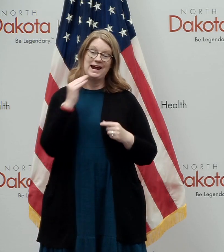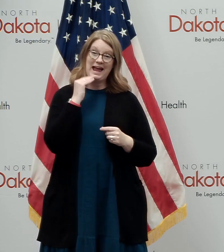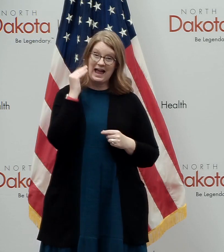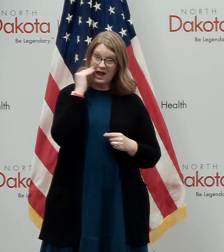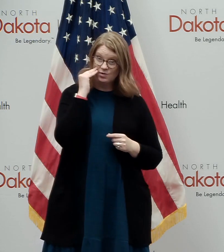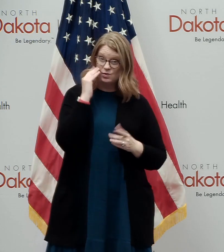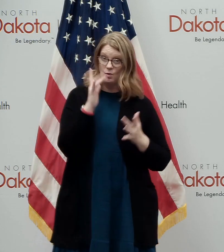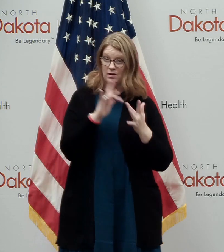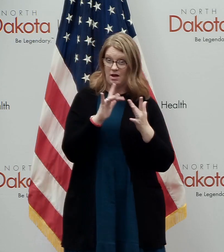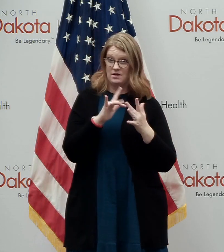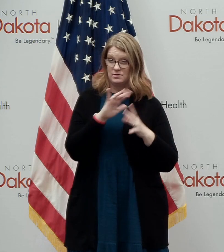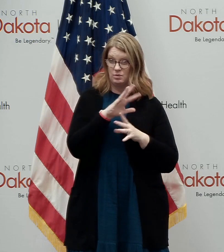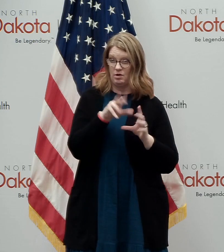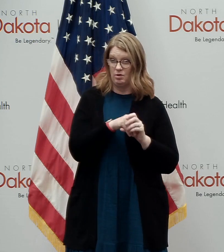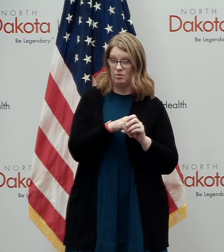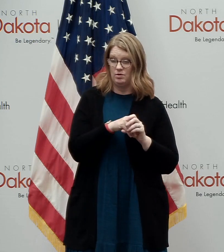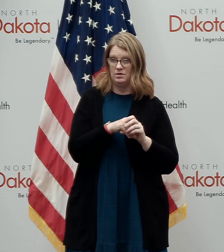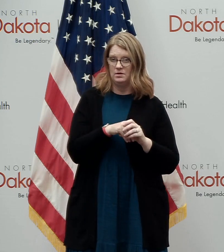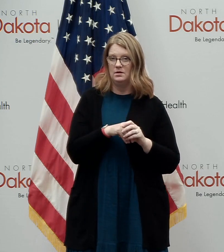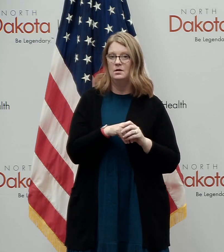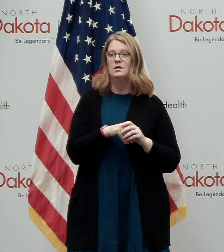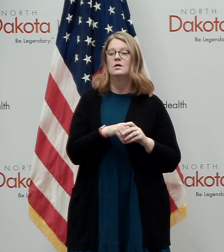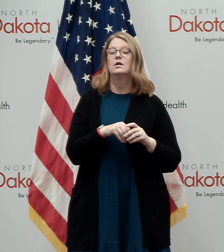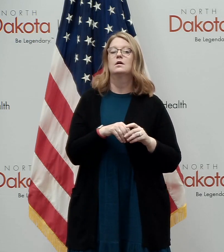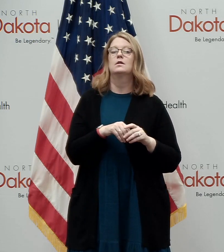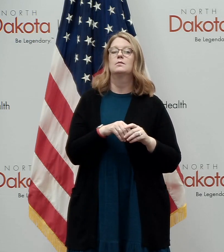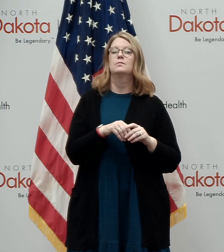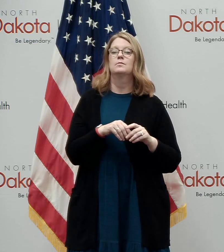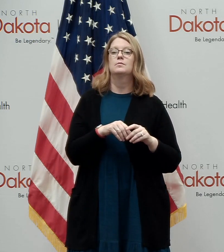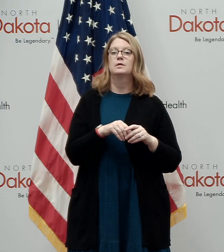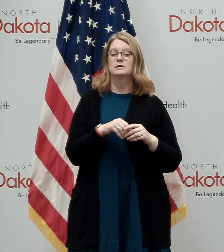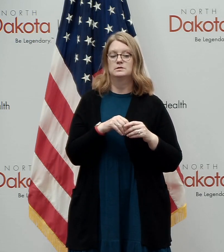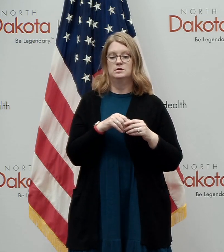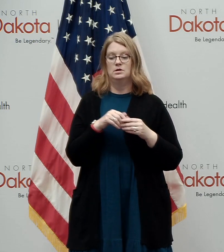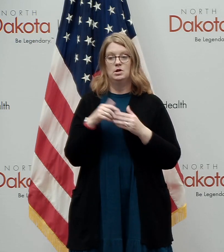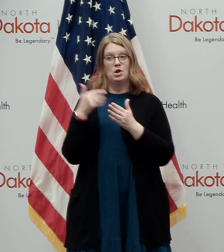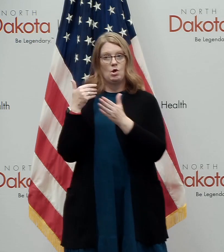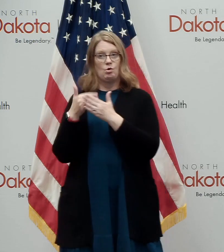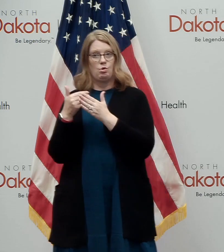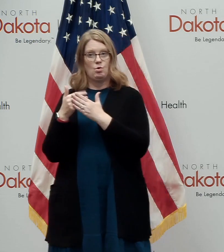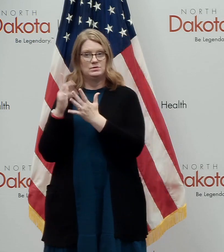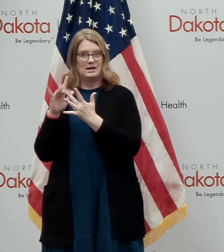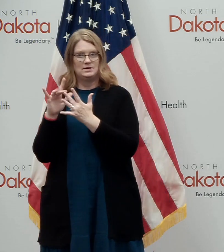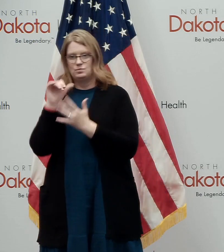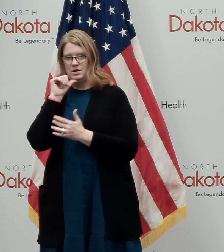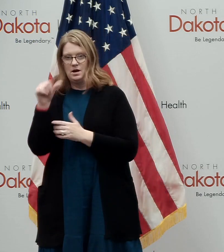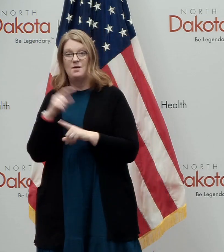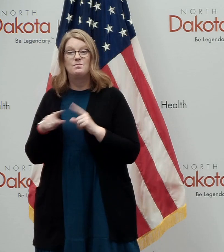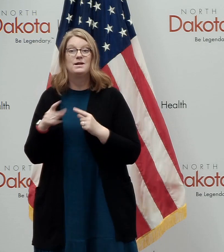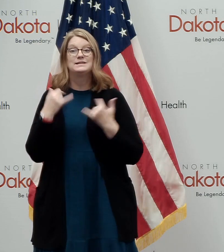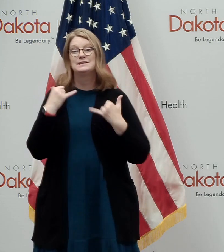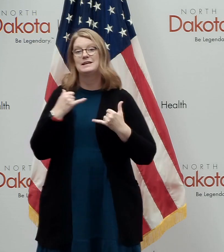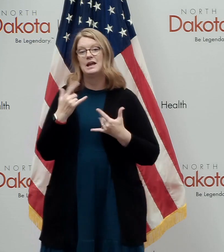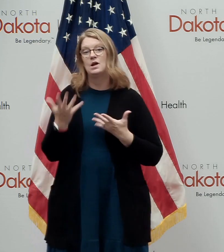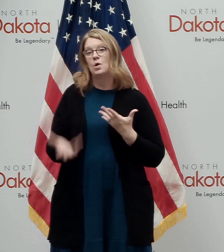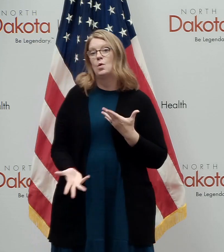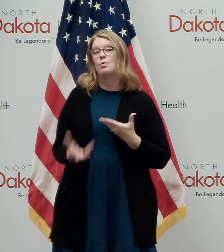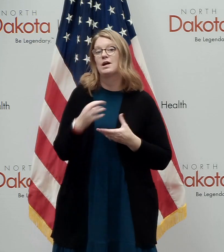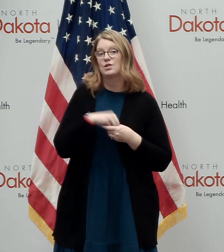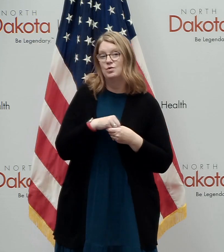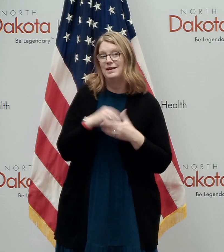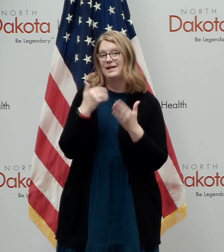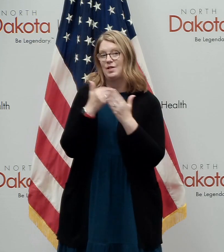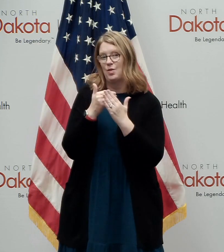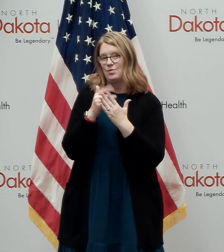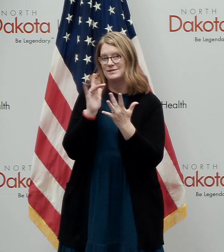were included in that. We made a differentiation early on and said close contacts were not. We're adding close contacts along with household